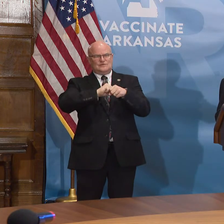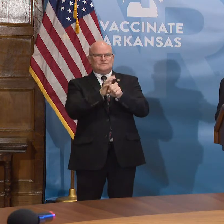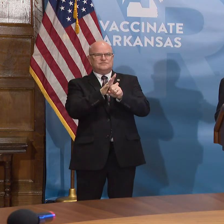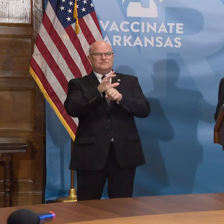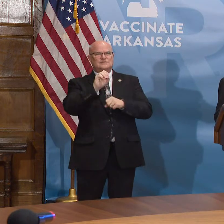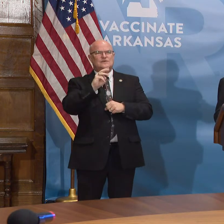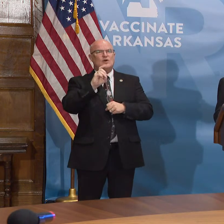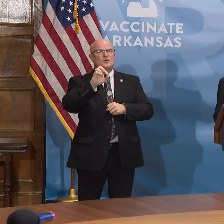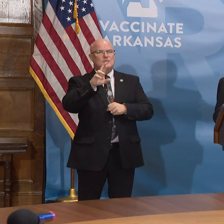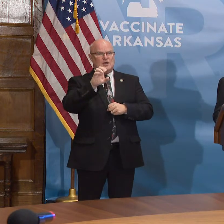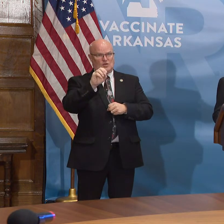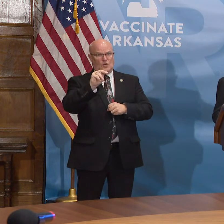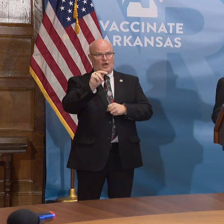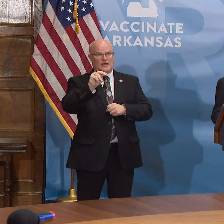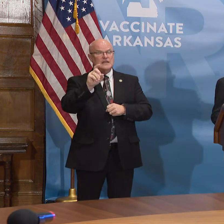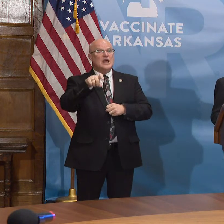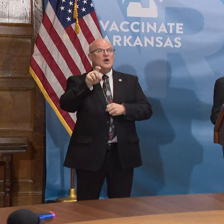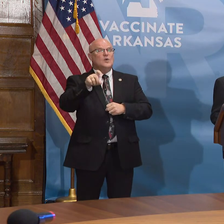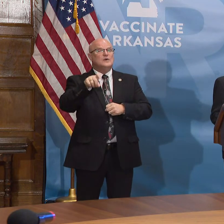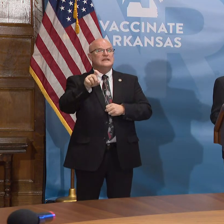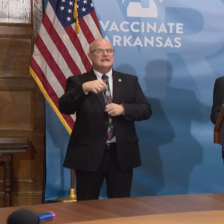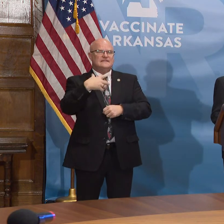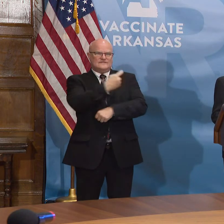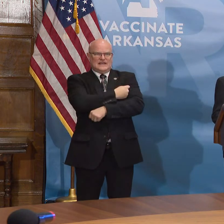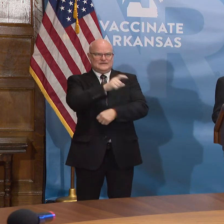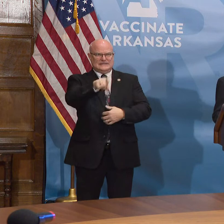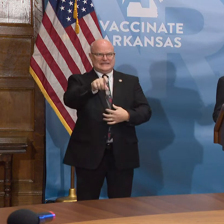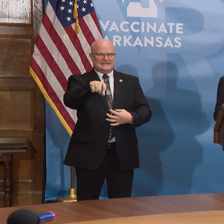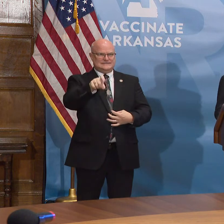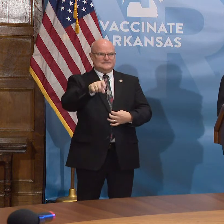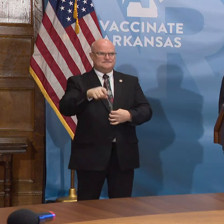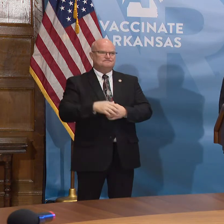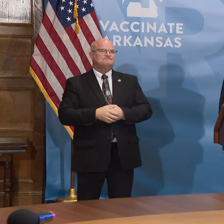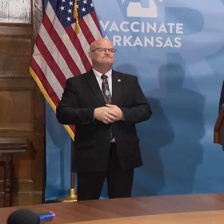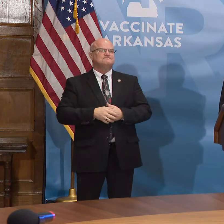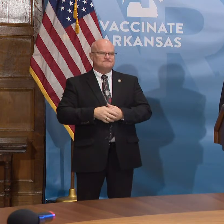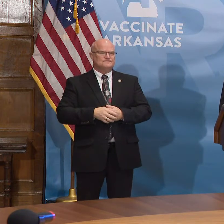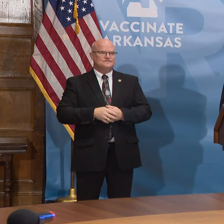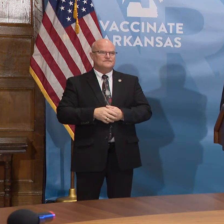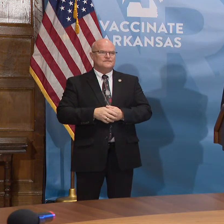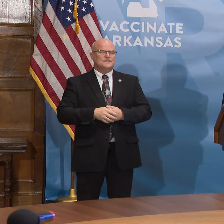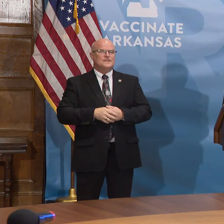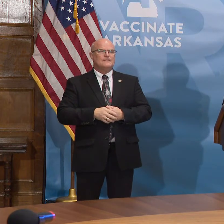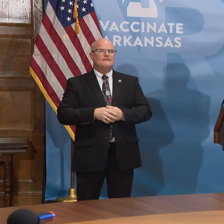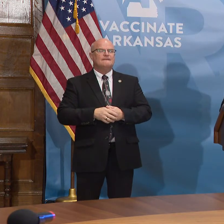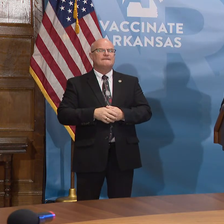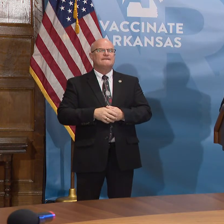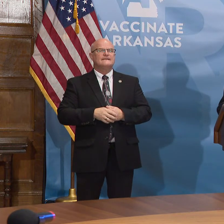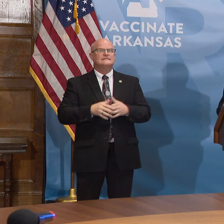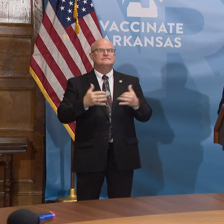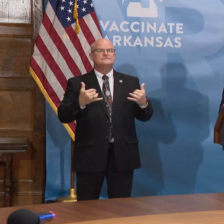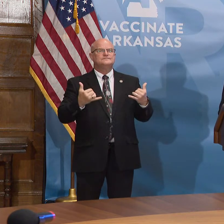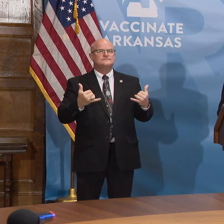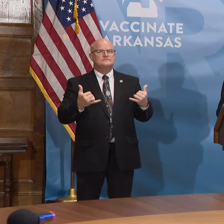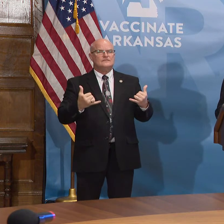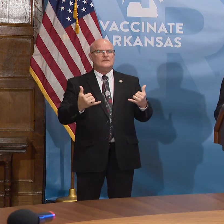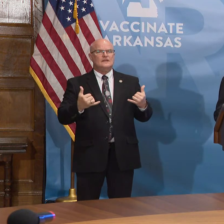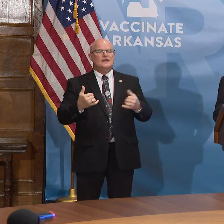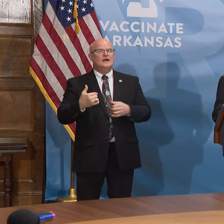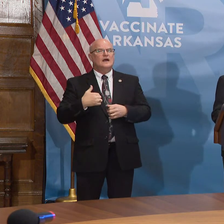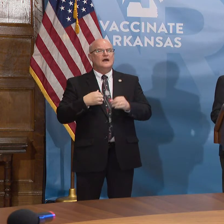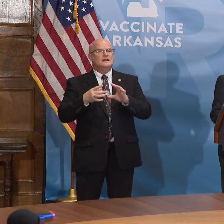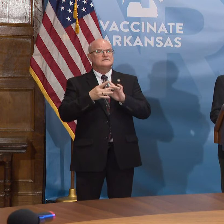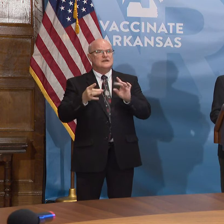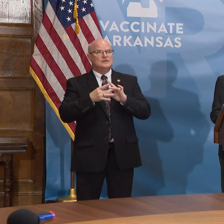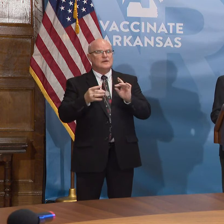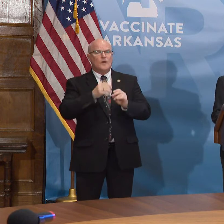Omicron variant, and we need to get them vaccinated. So moving aside, I want to talk again about the 5